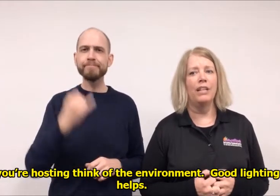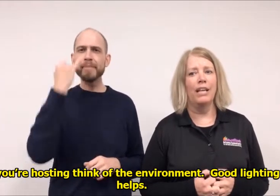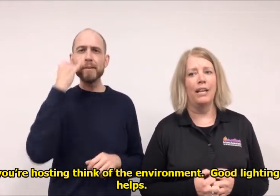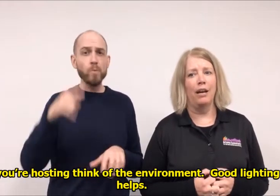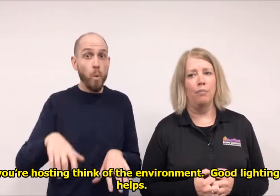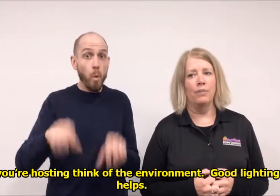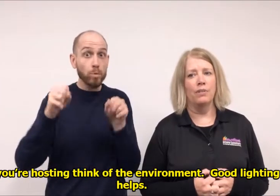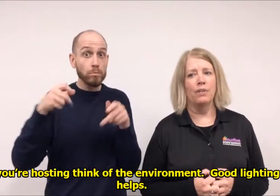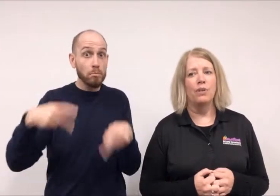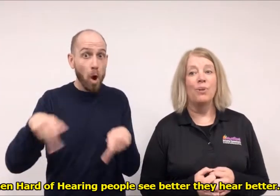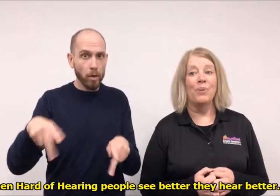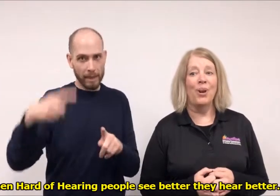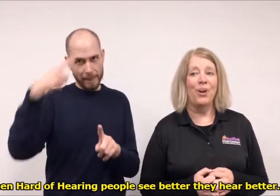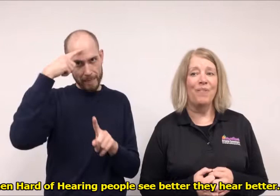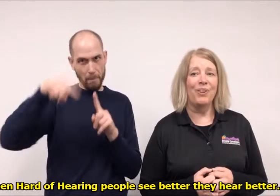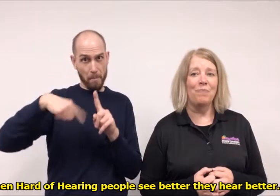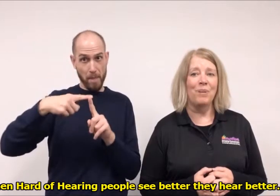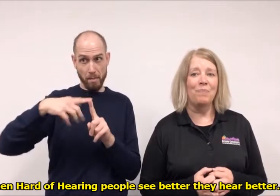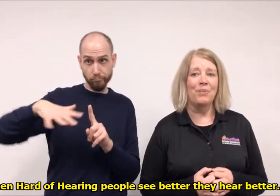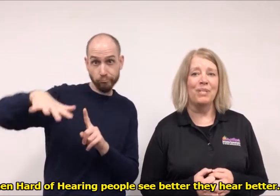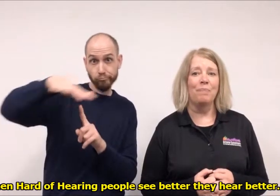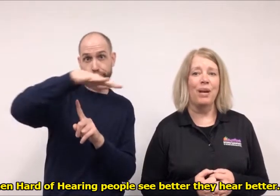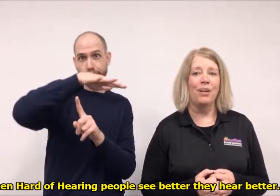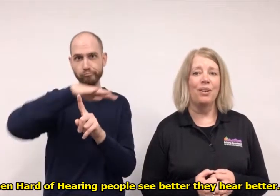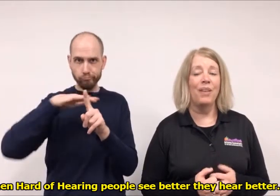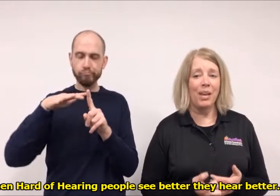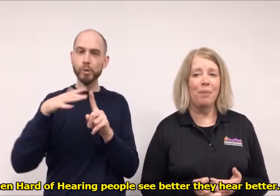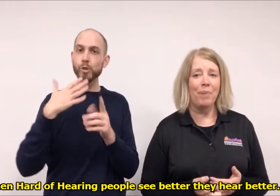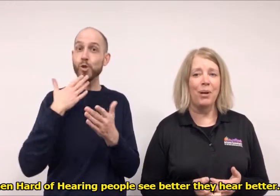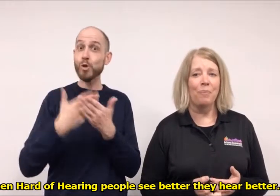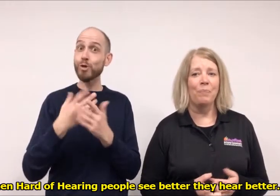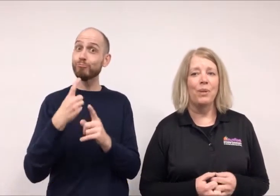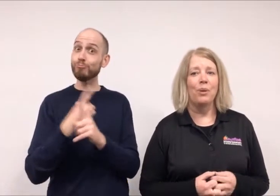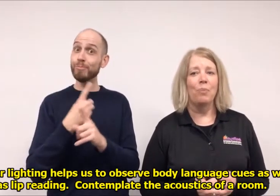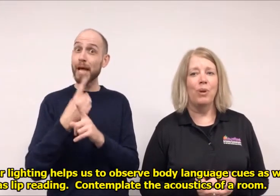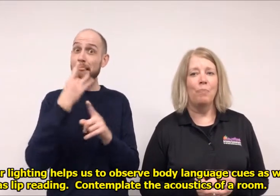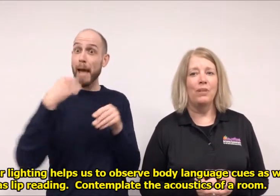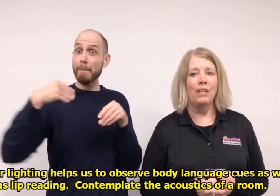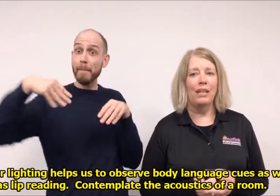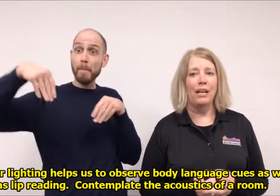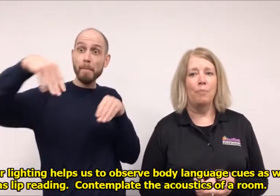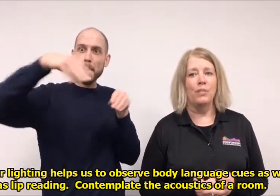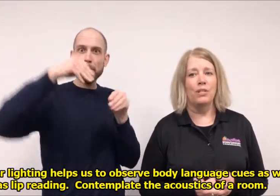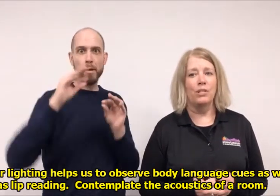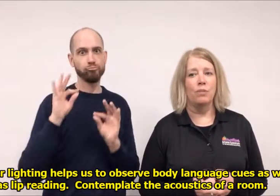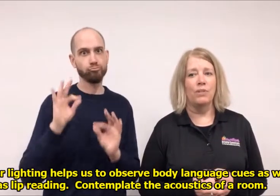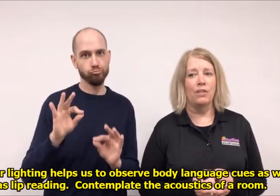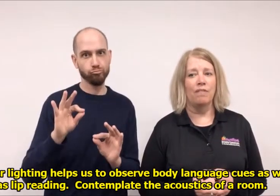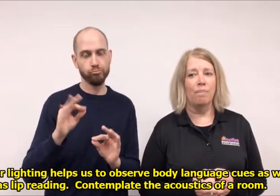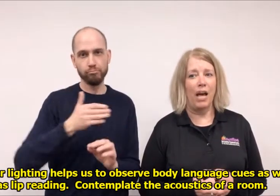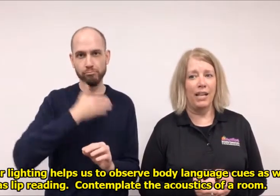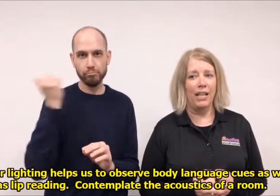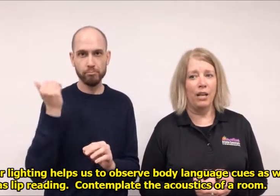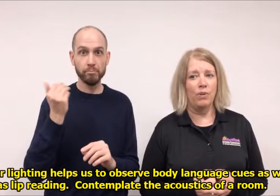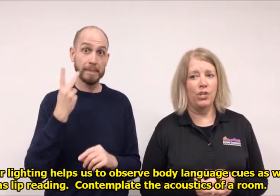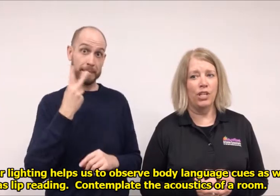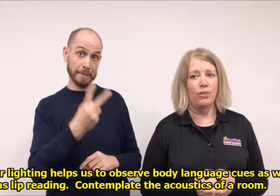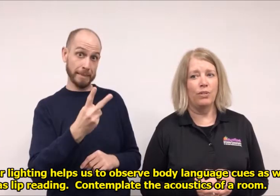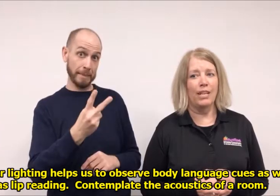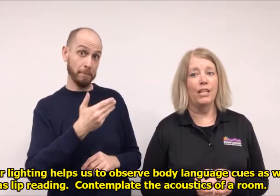lighting helps. When hard of hearing people see better, they hear better. Proper lighting helps us to observe body language cues as